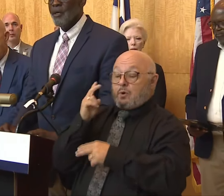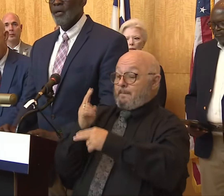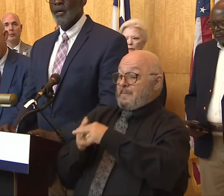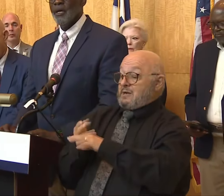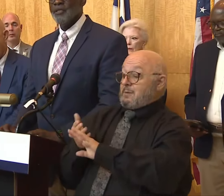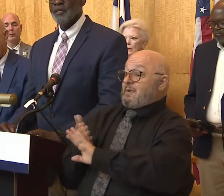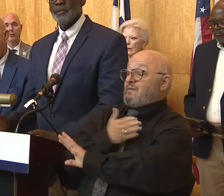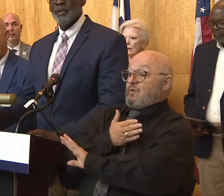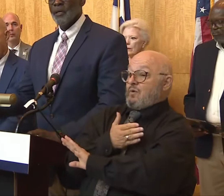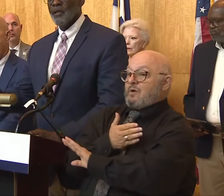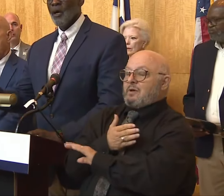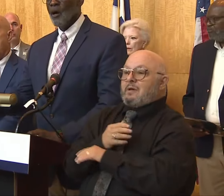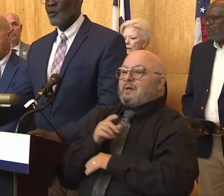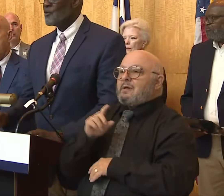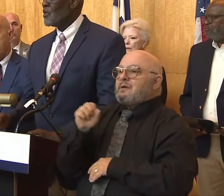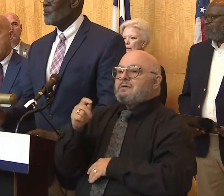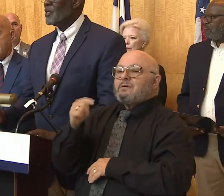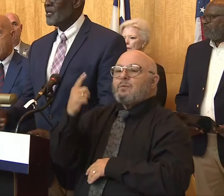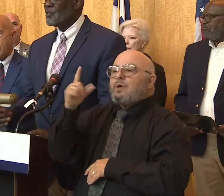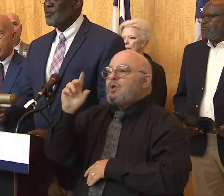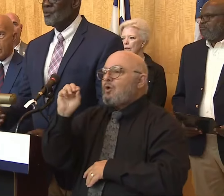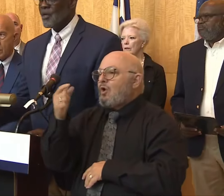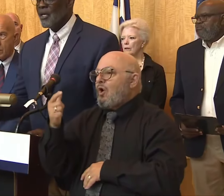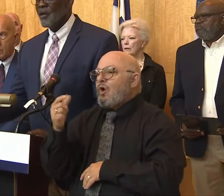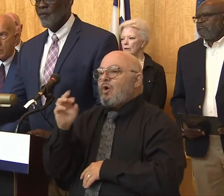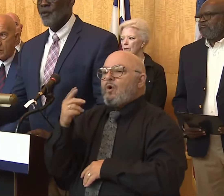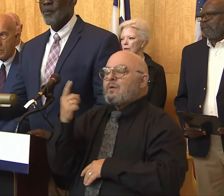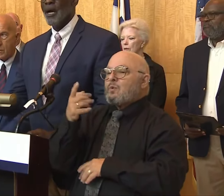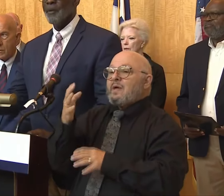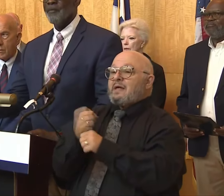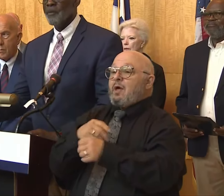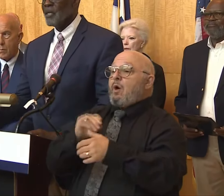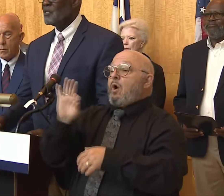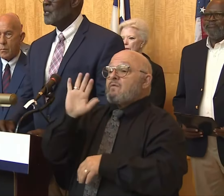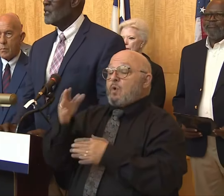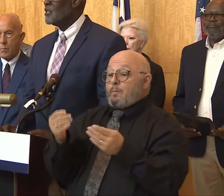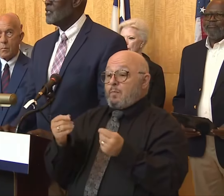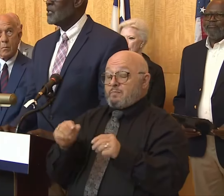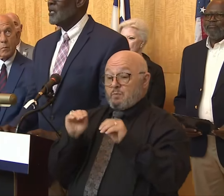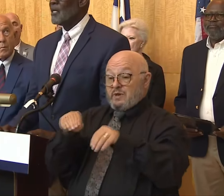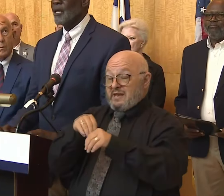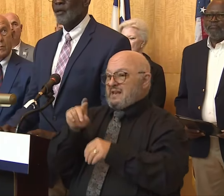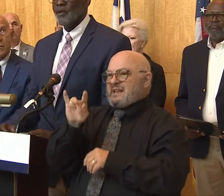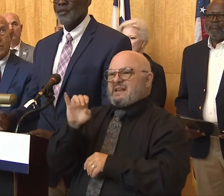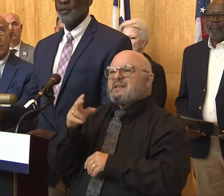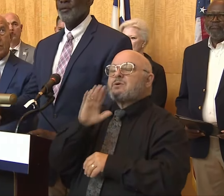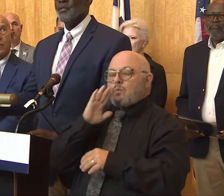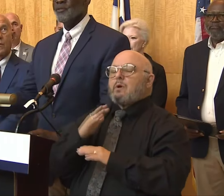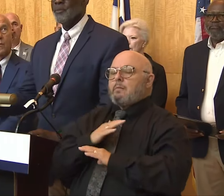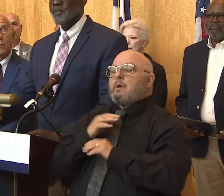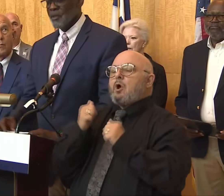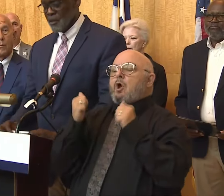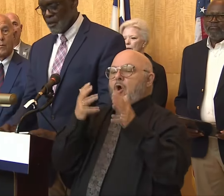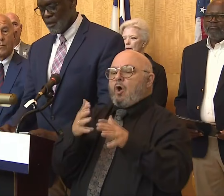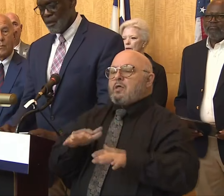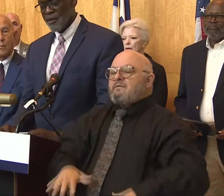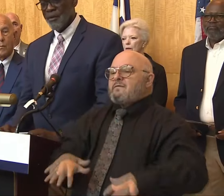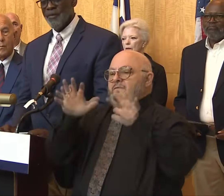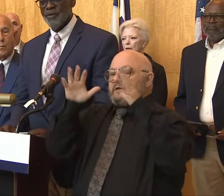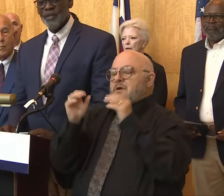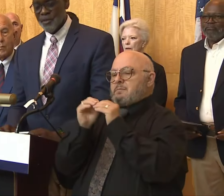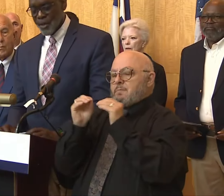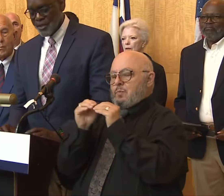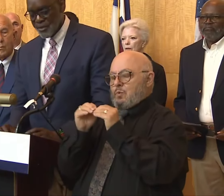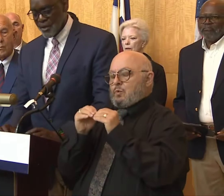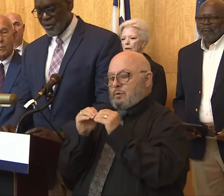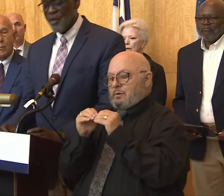earlier, just a log or something that you want to get off your property, if you place it in the ditch, that can also contribute to other